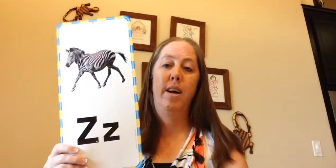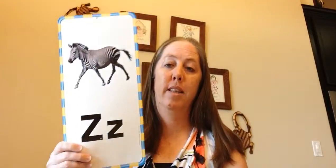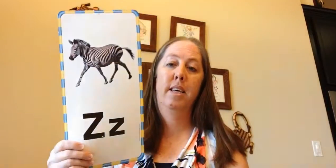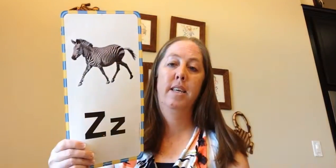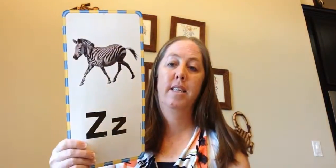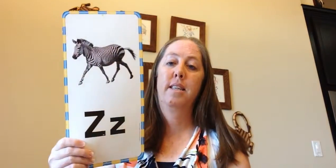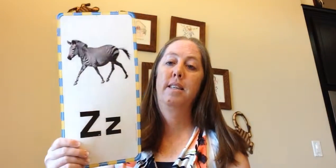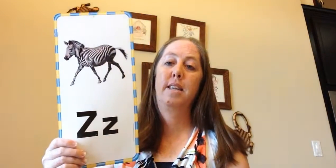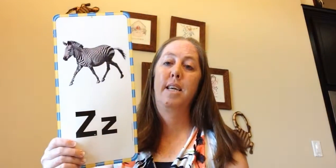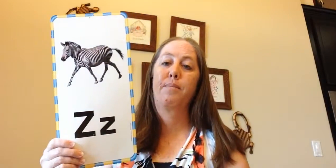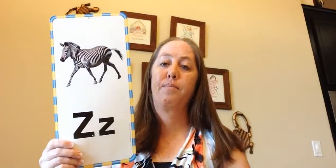Finally, Z.